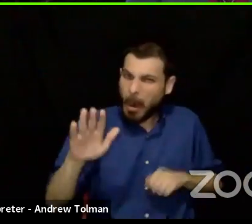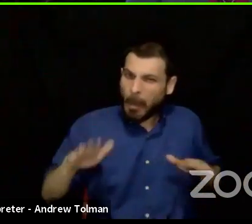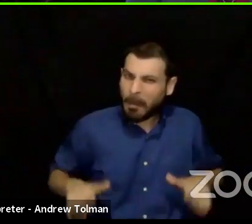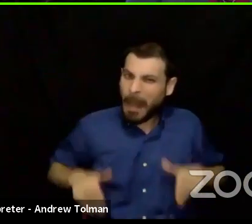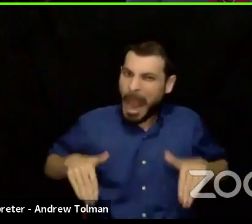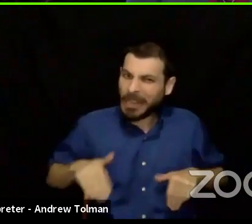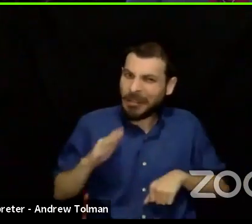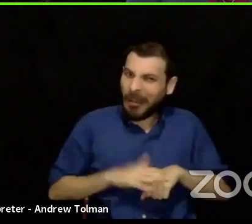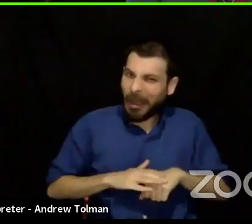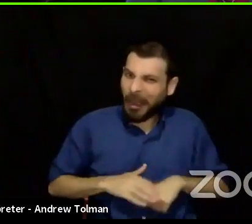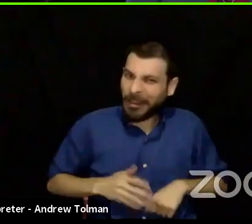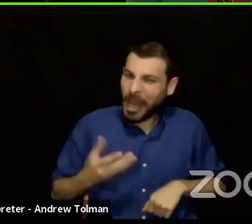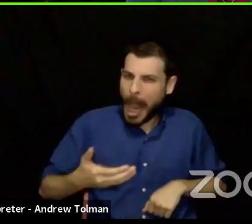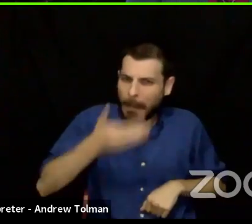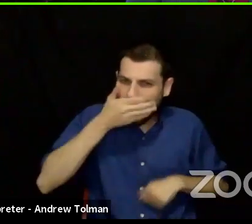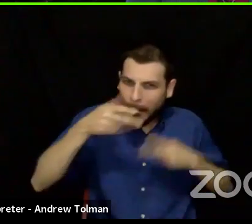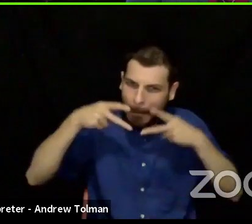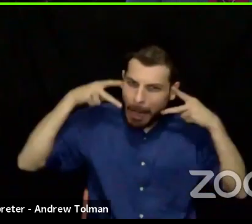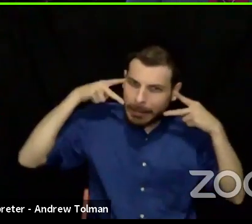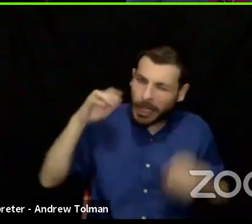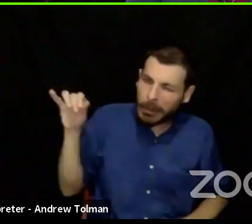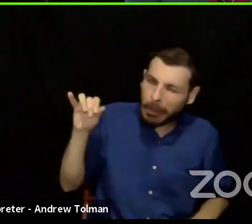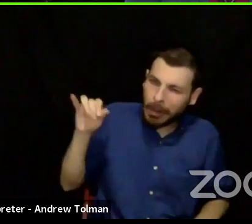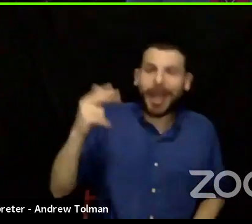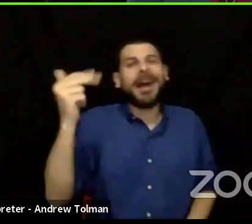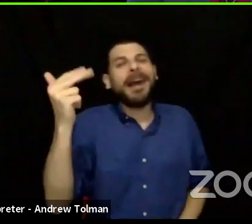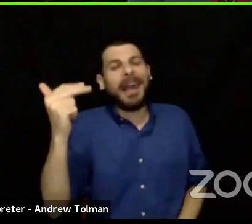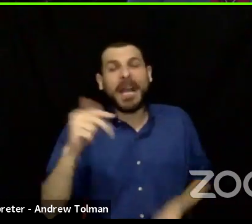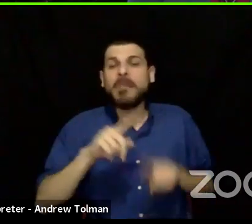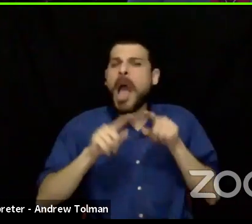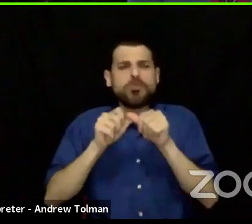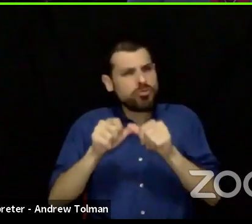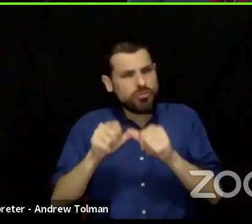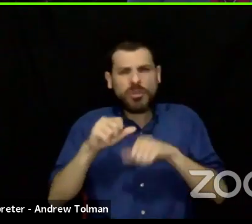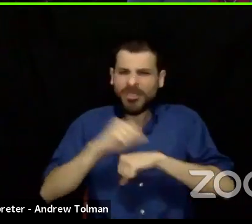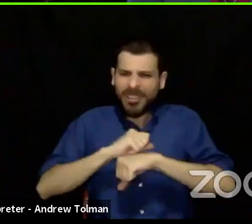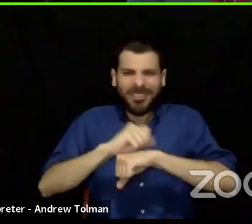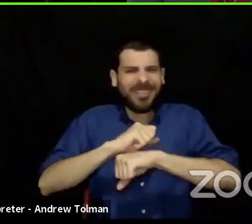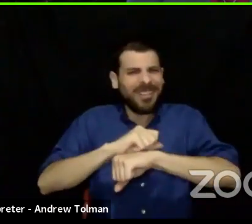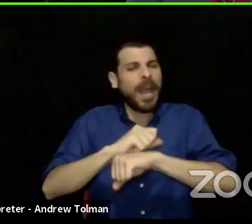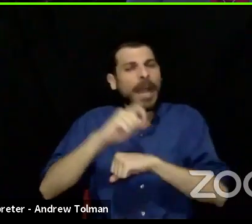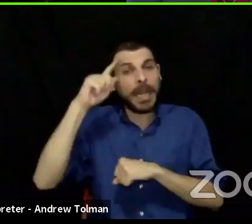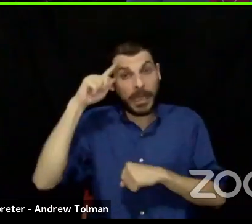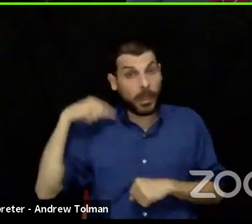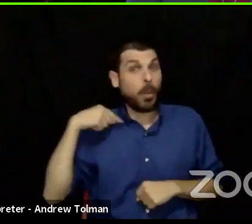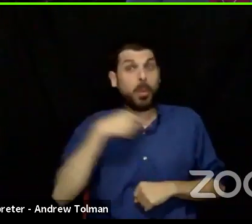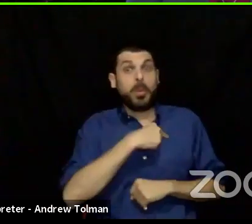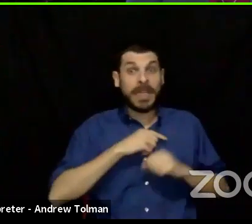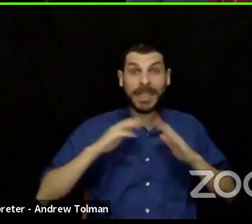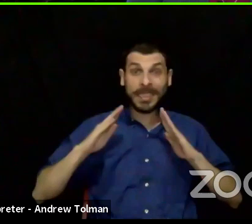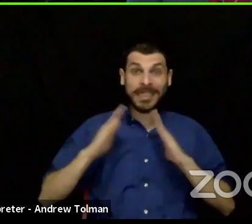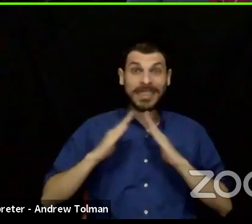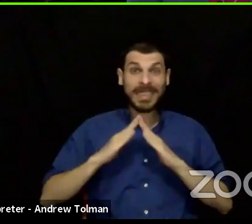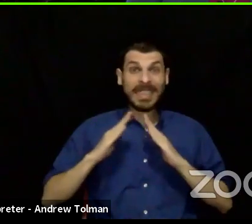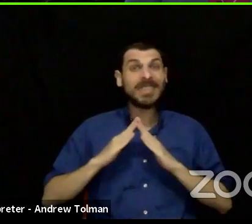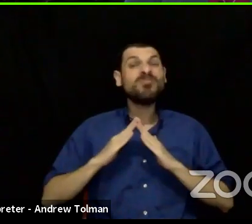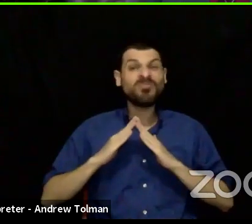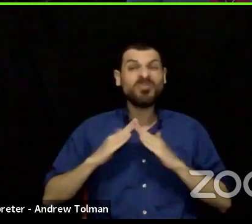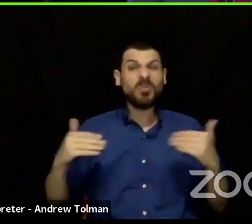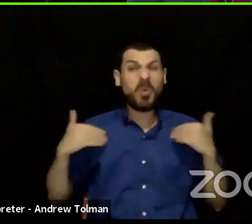you know, keep our mask on, we're good. But yeah, once this is over, I think we as a city have a lot of work to do